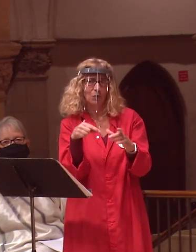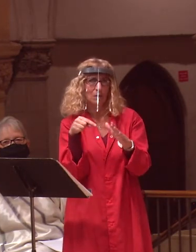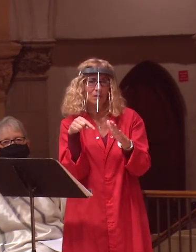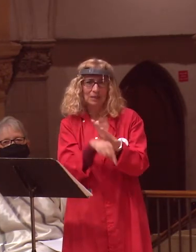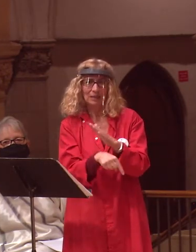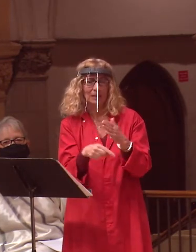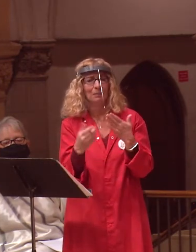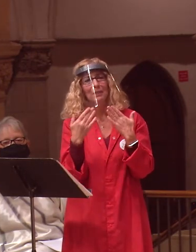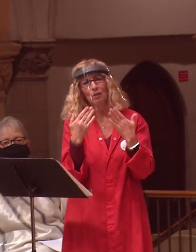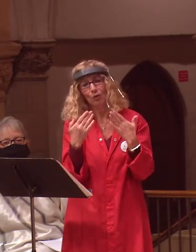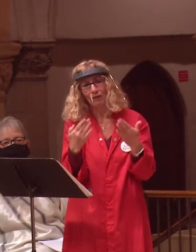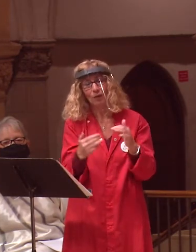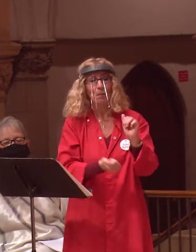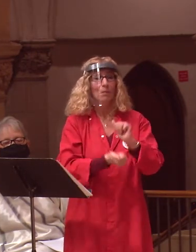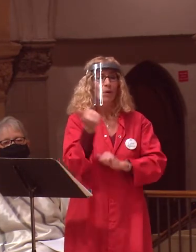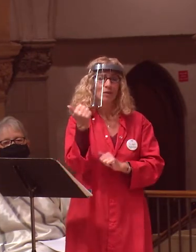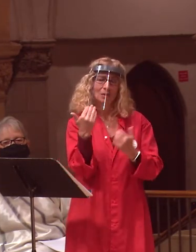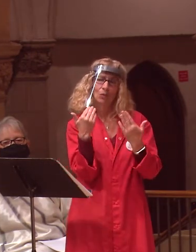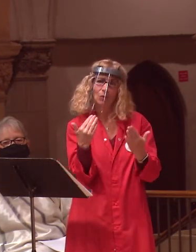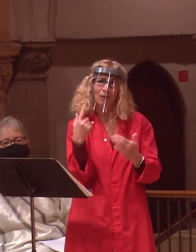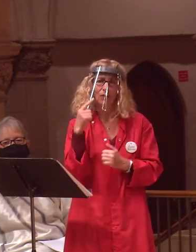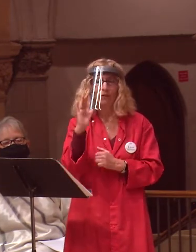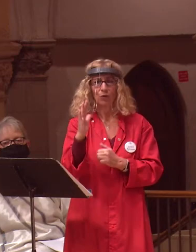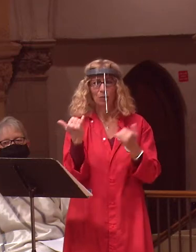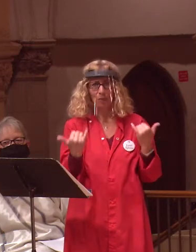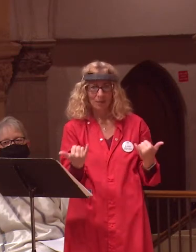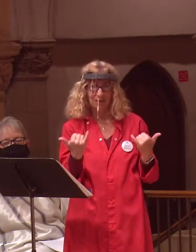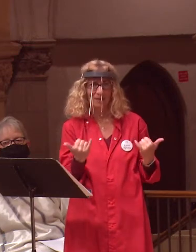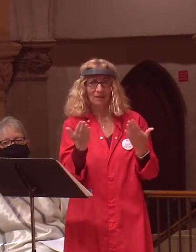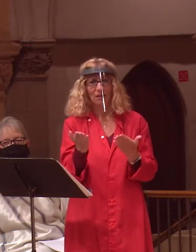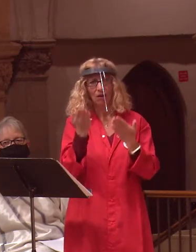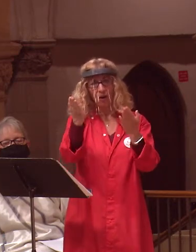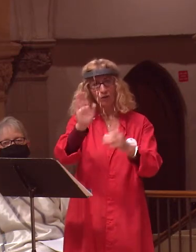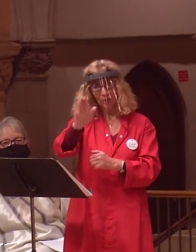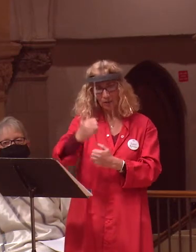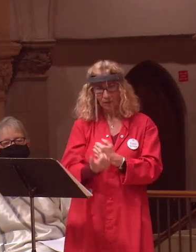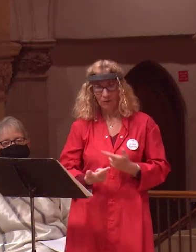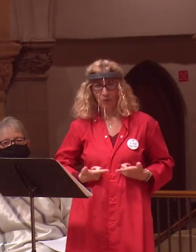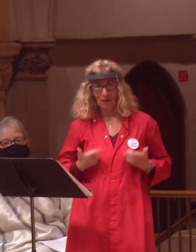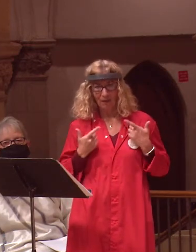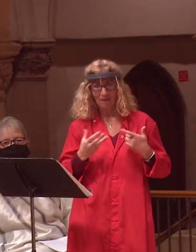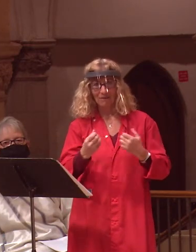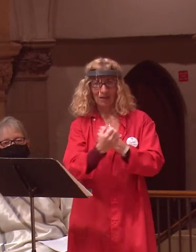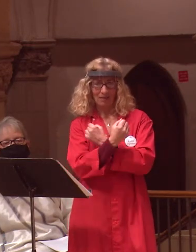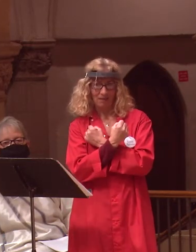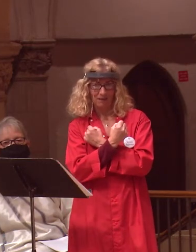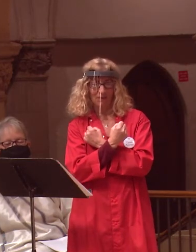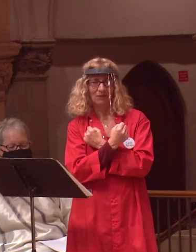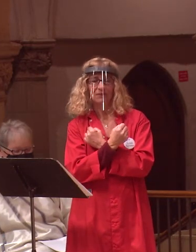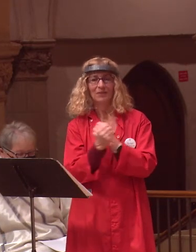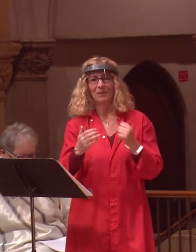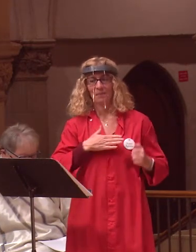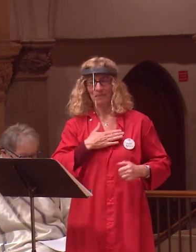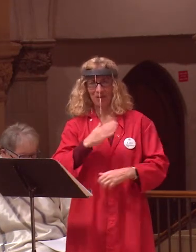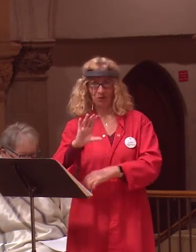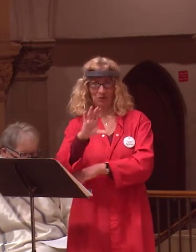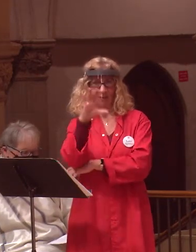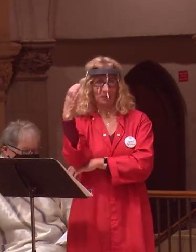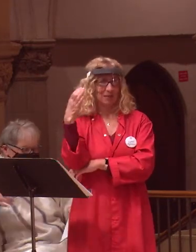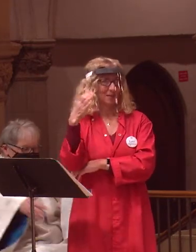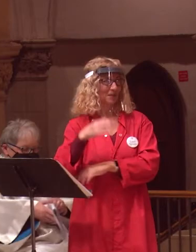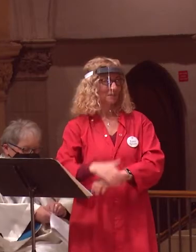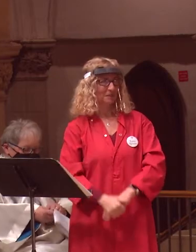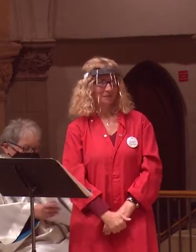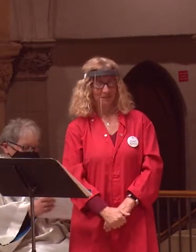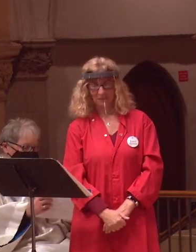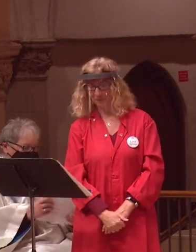we are grateful for your presence and the offering of your life and love in this place. Merry Christmas.